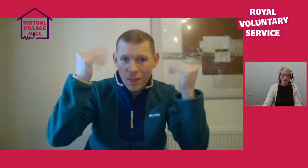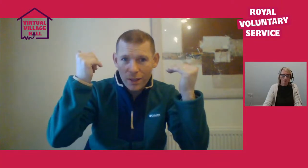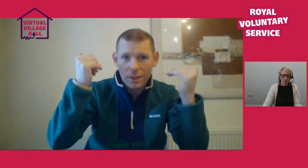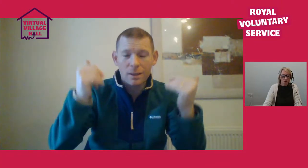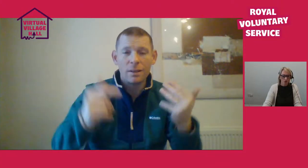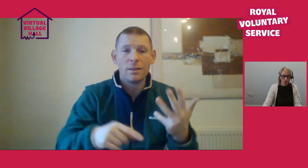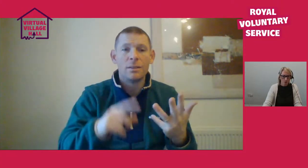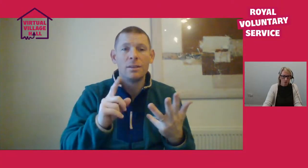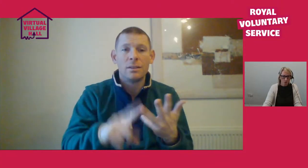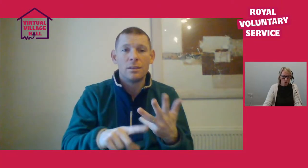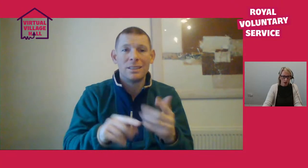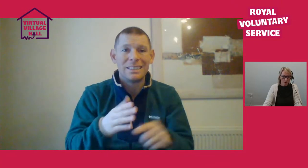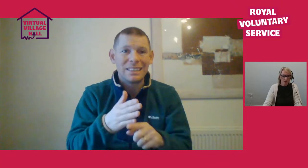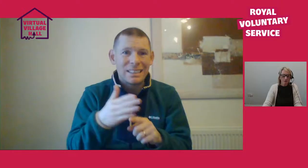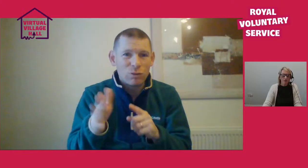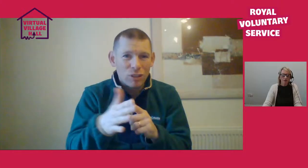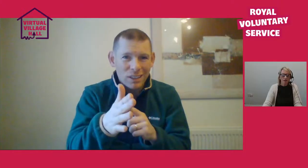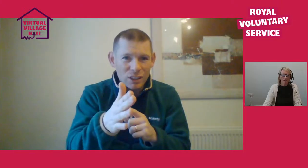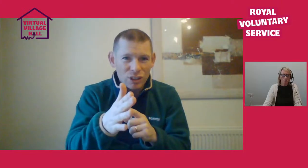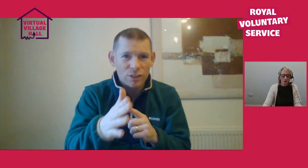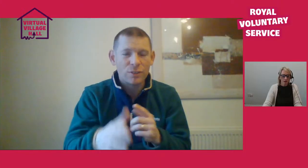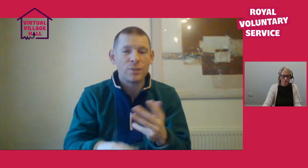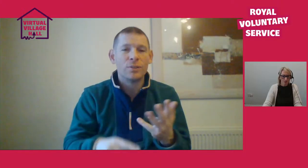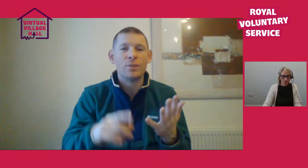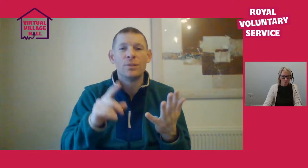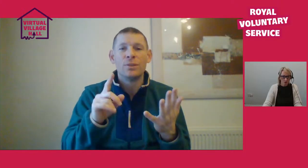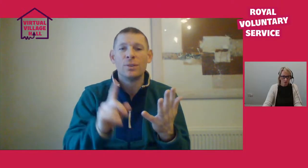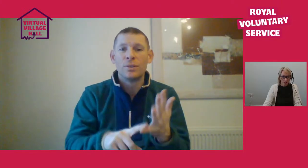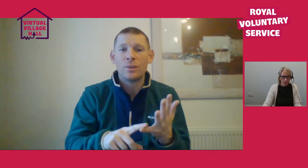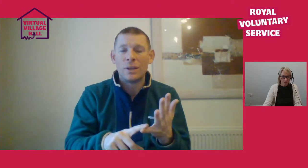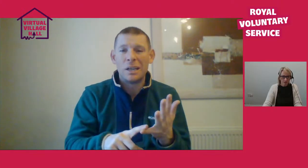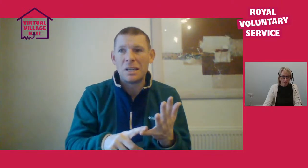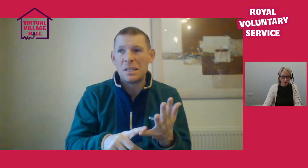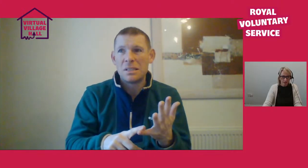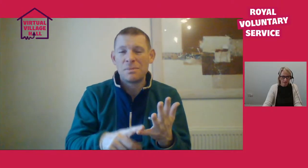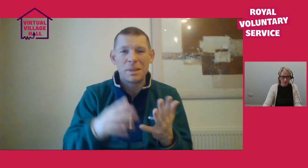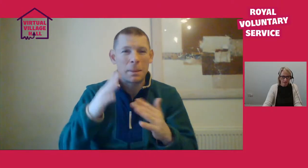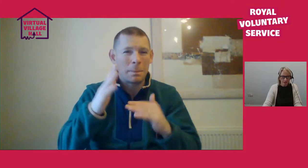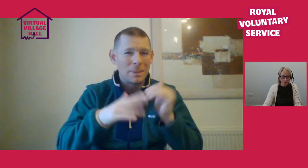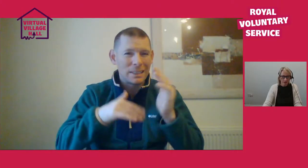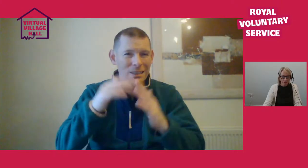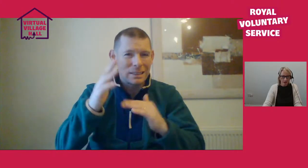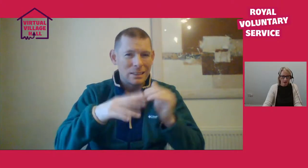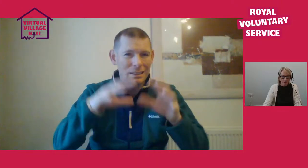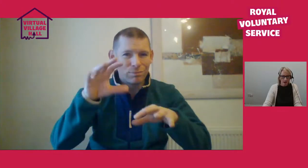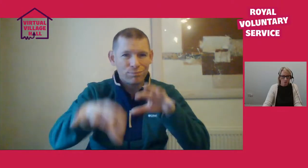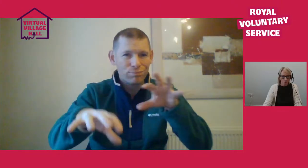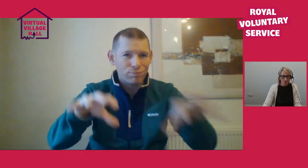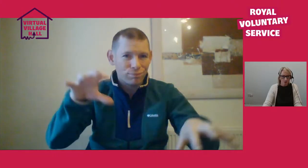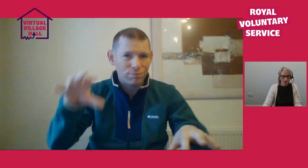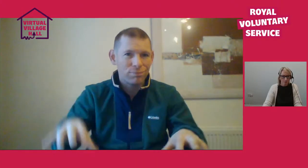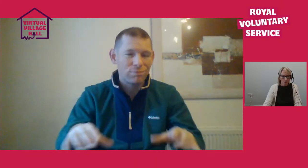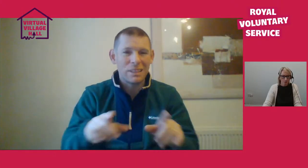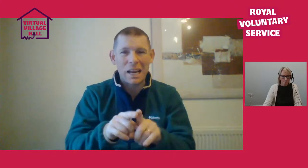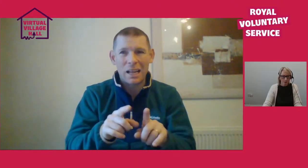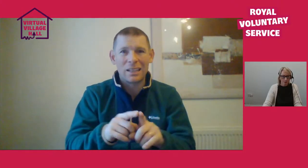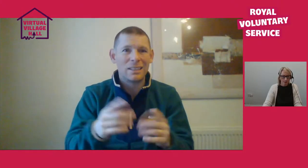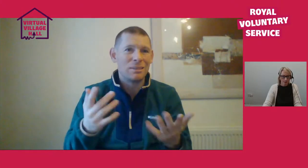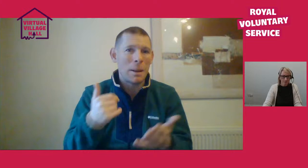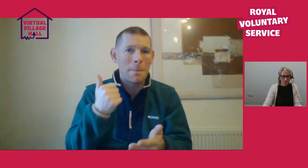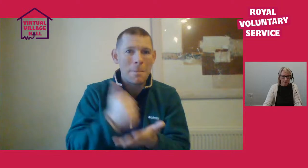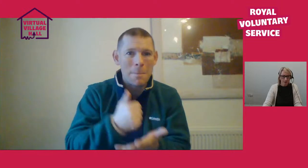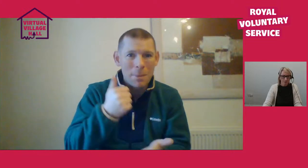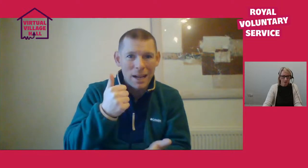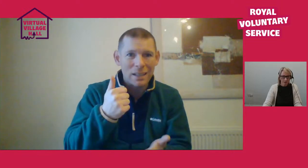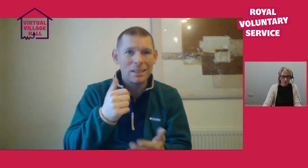greetings. We've talked about the weather. We have done some directional signs. We've done a little bit on